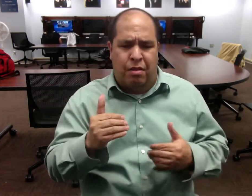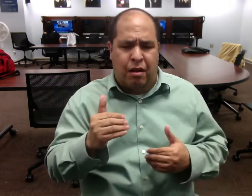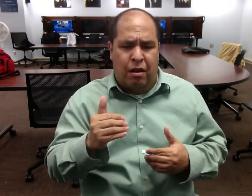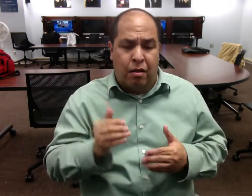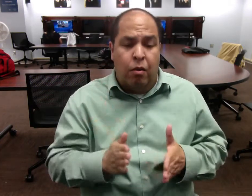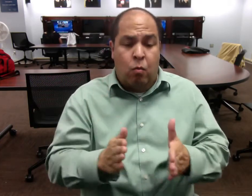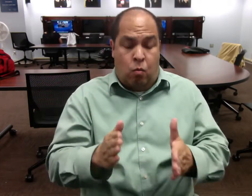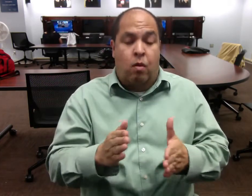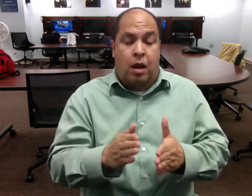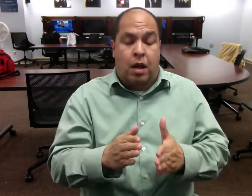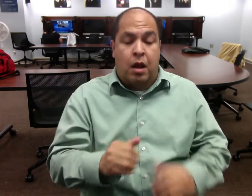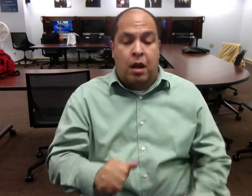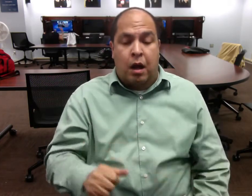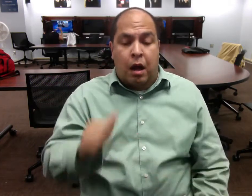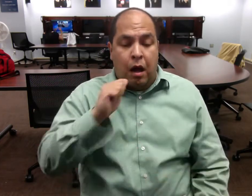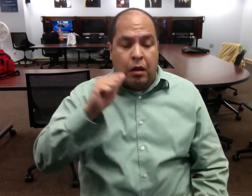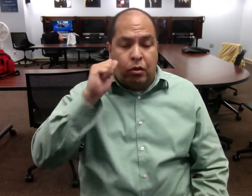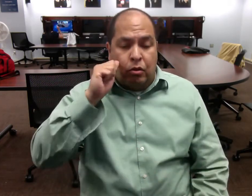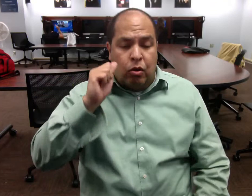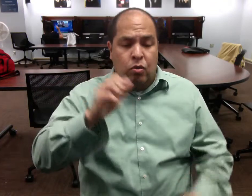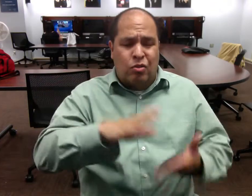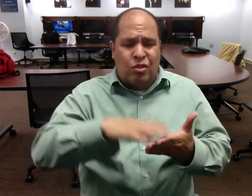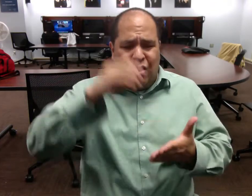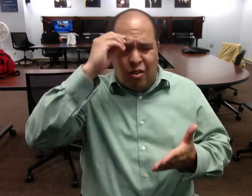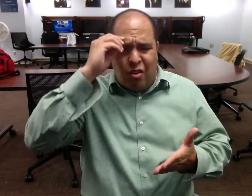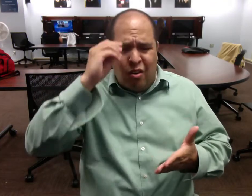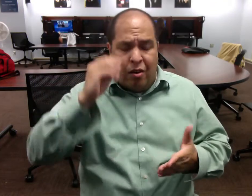different from the way that children learn.